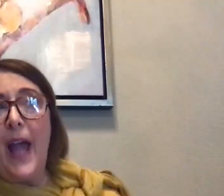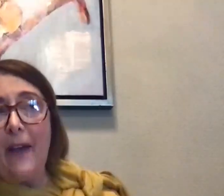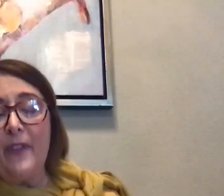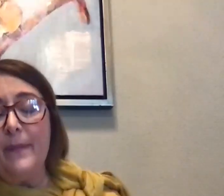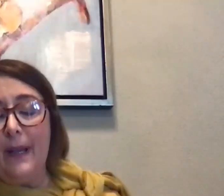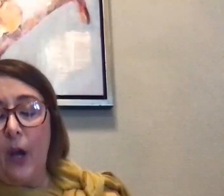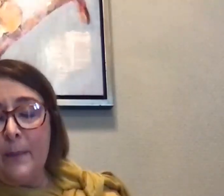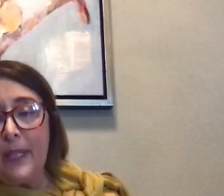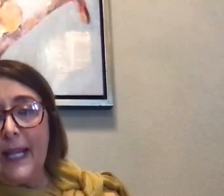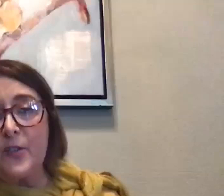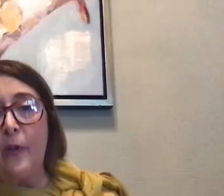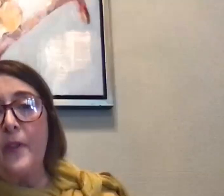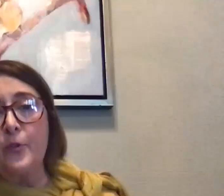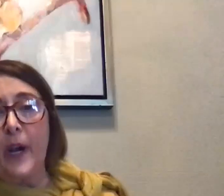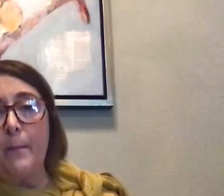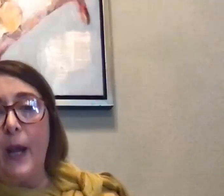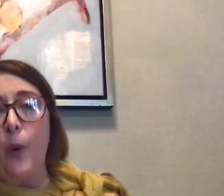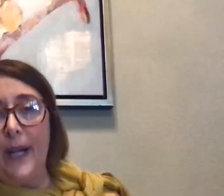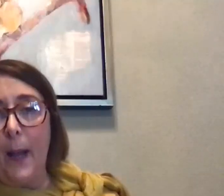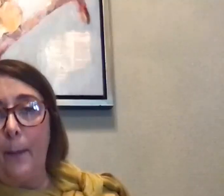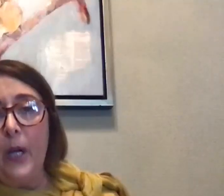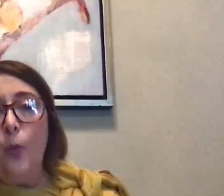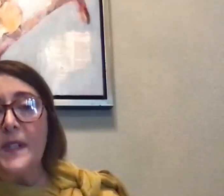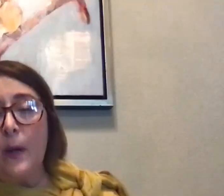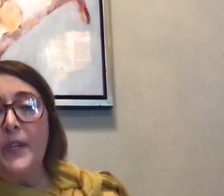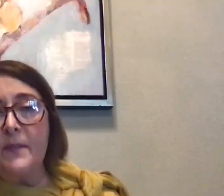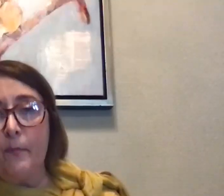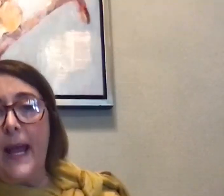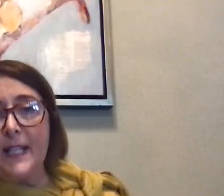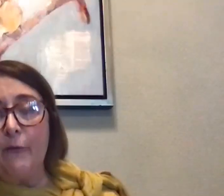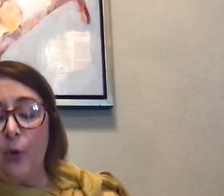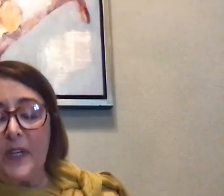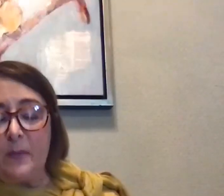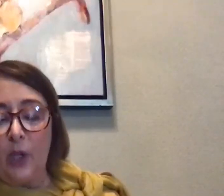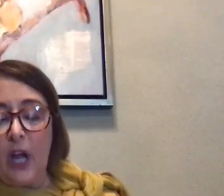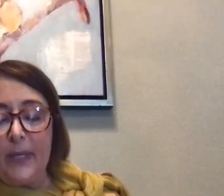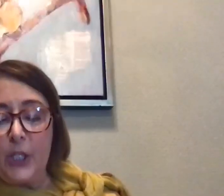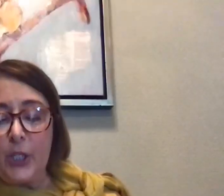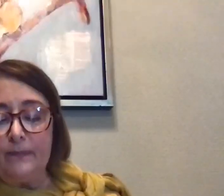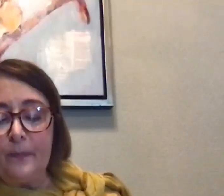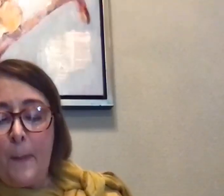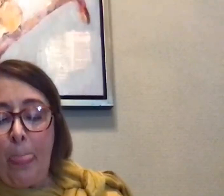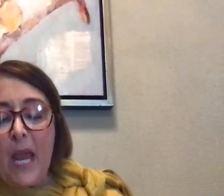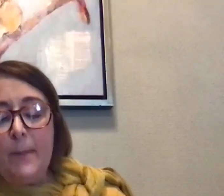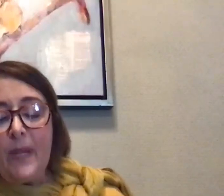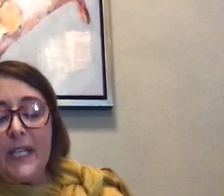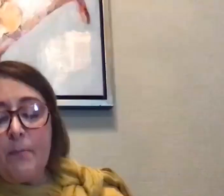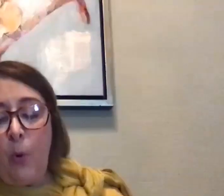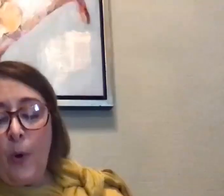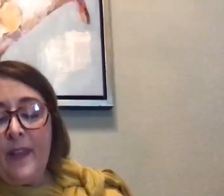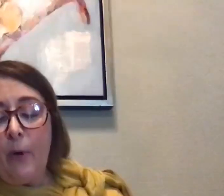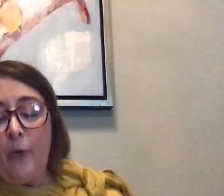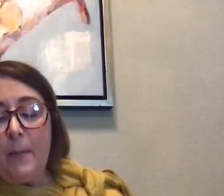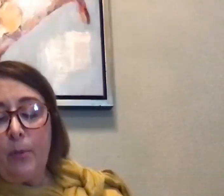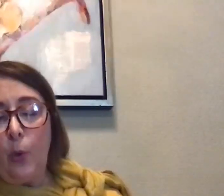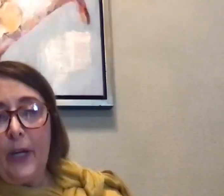to have them in place rather than try to make one up when someone is asking for a reasonable accommodation. It is